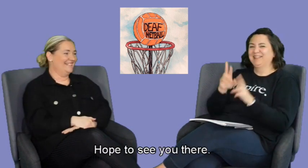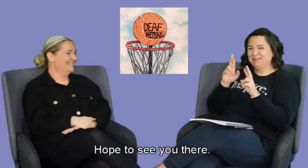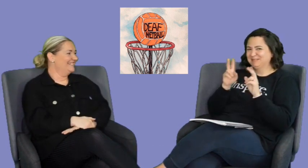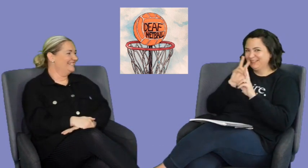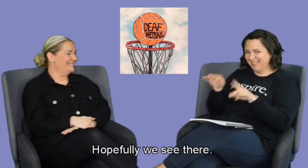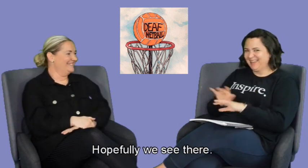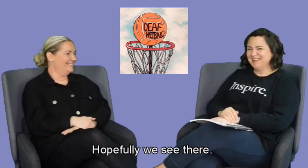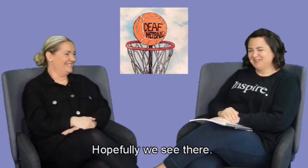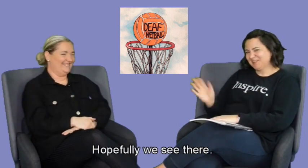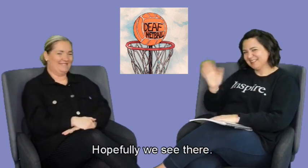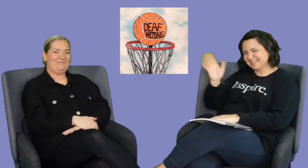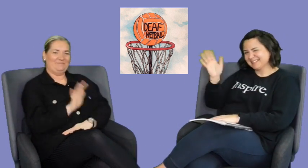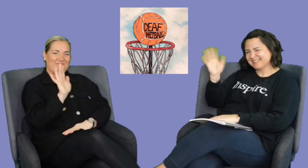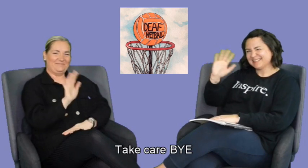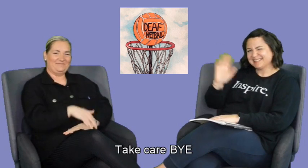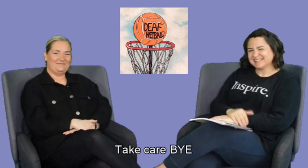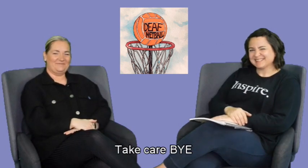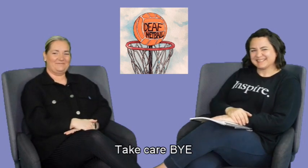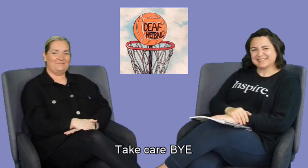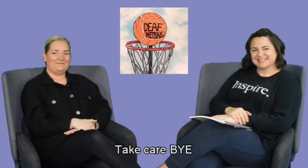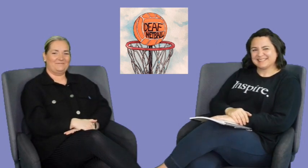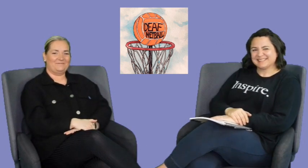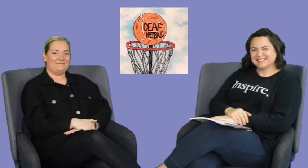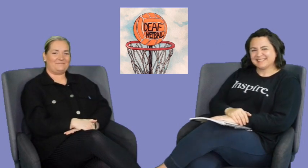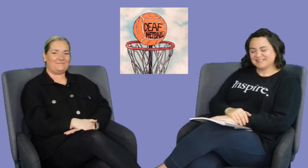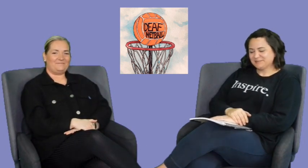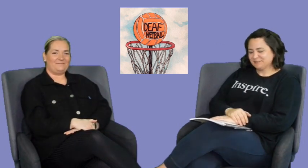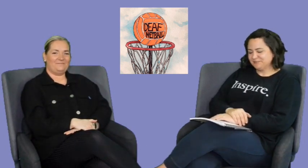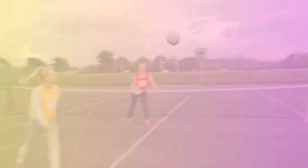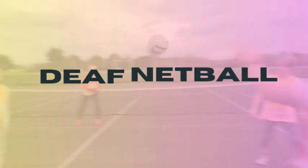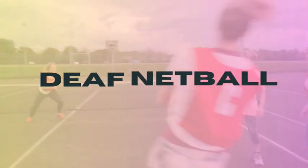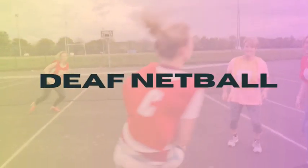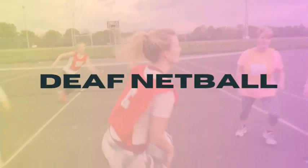Hopefully we'll see you there. Take care. Bye.